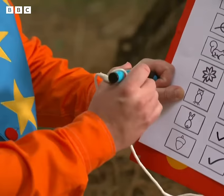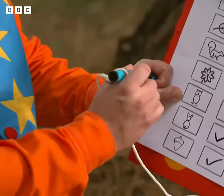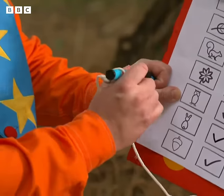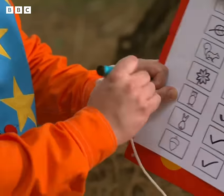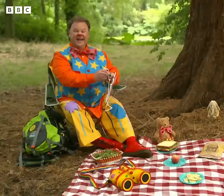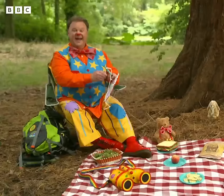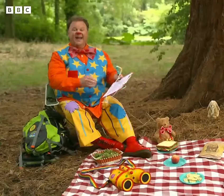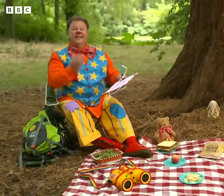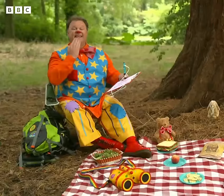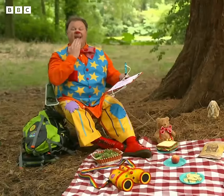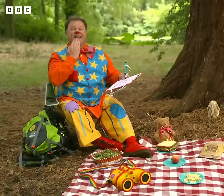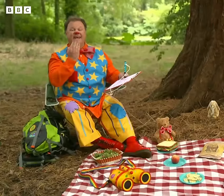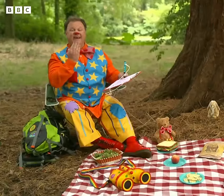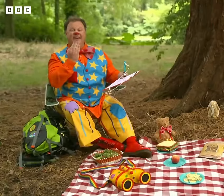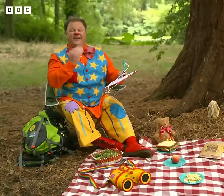Mr. Tumble. Thank you!